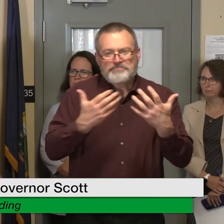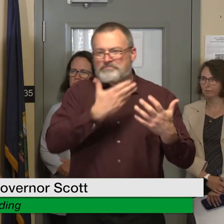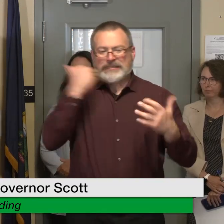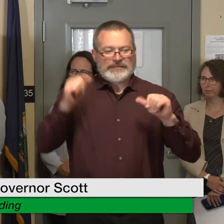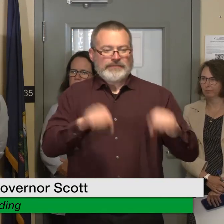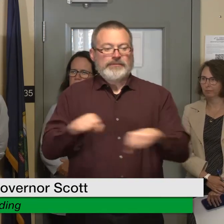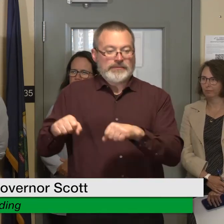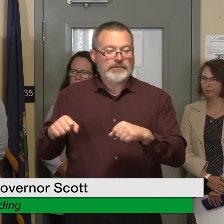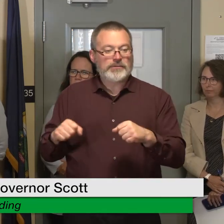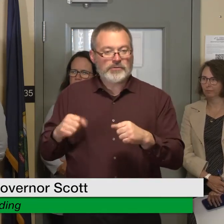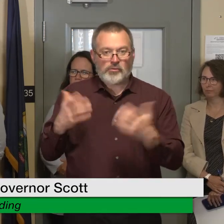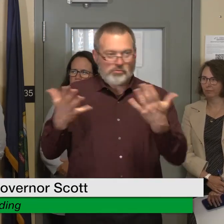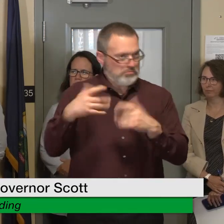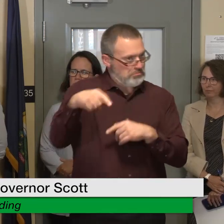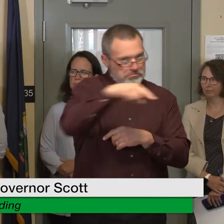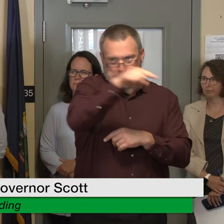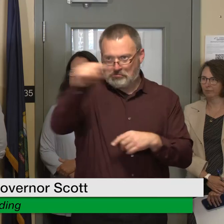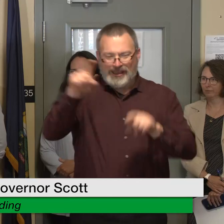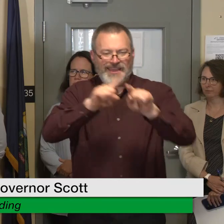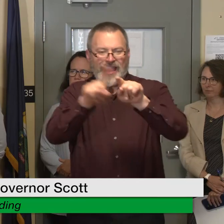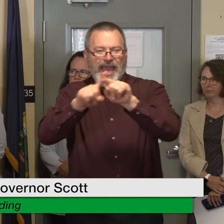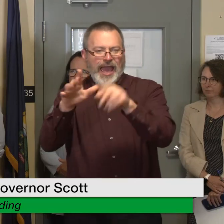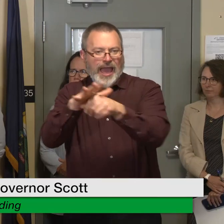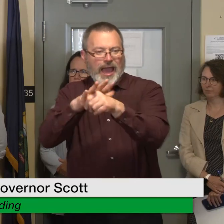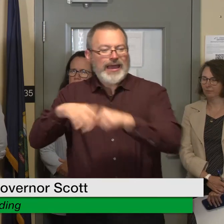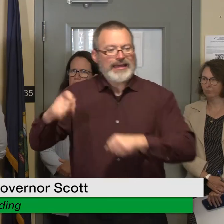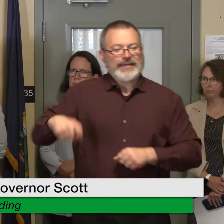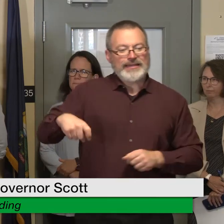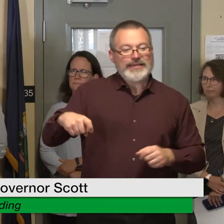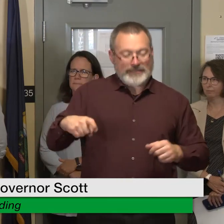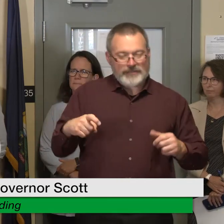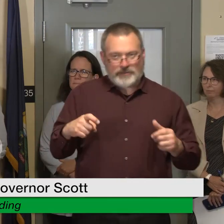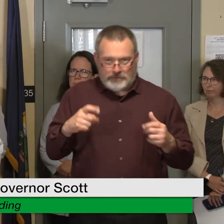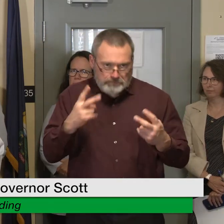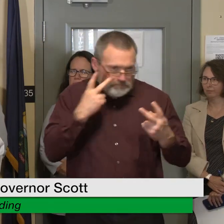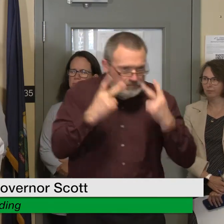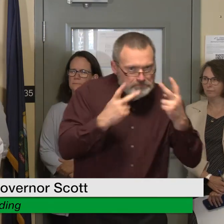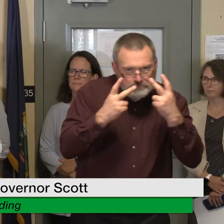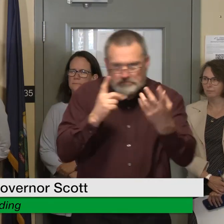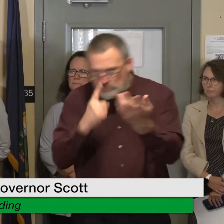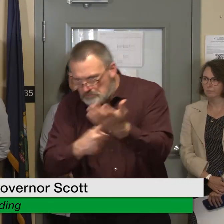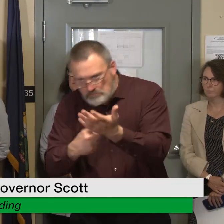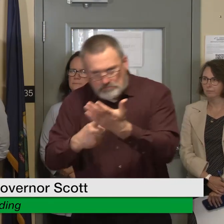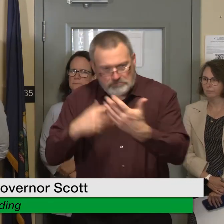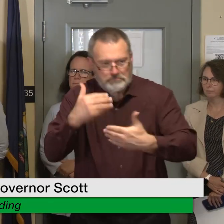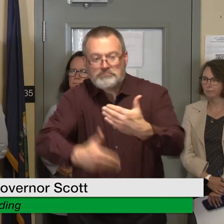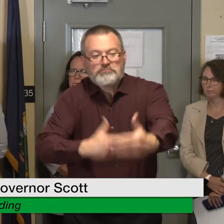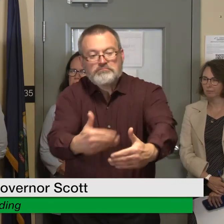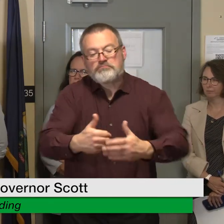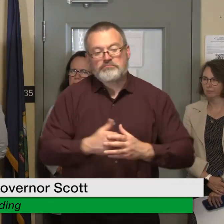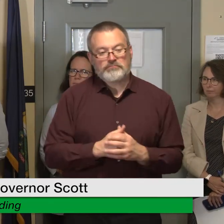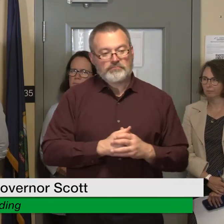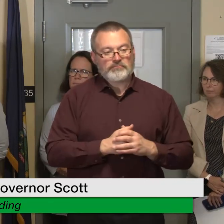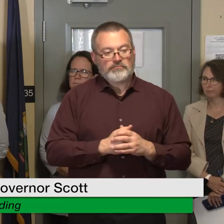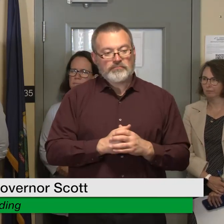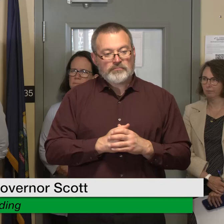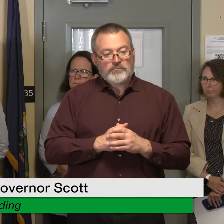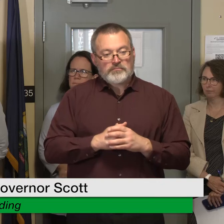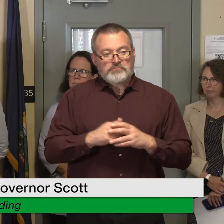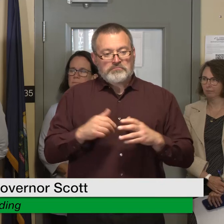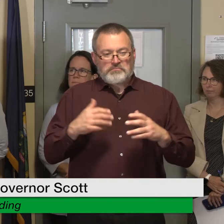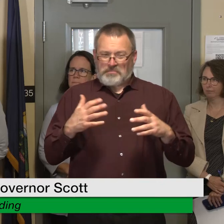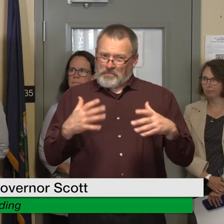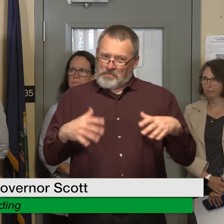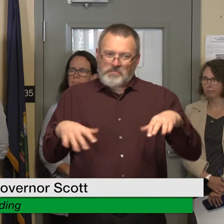capability of state and federal resources. As we've done throughout the incident, we continue to encourage local emergency management